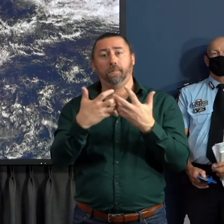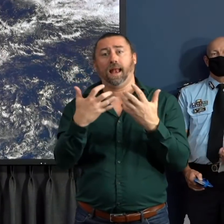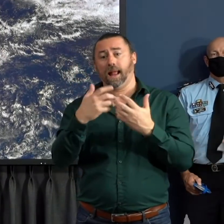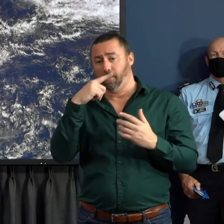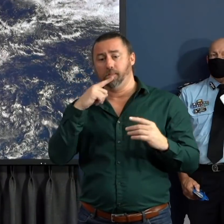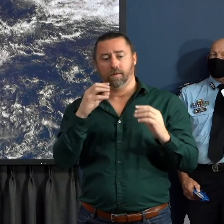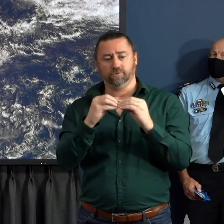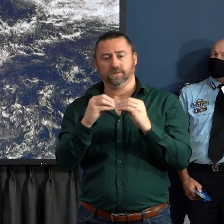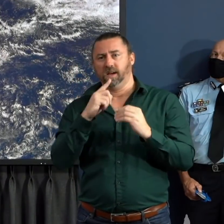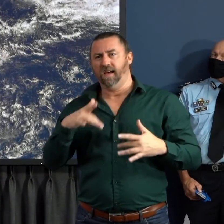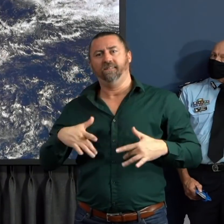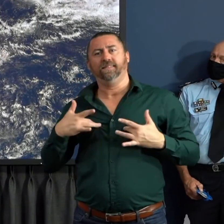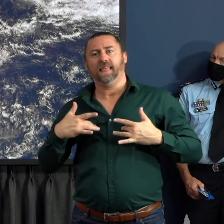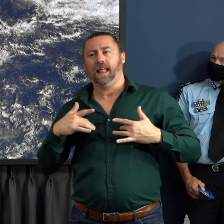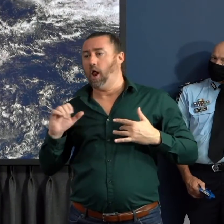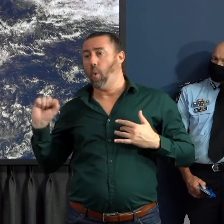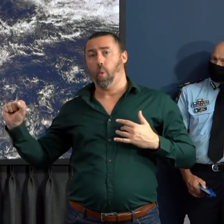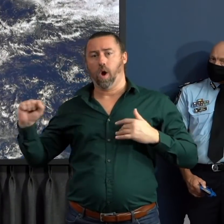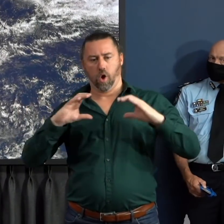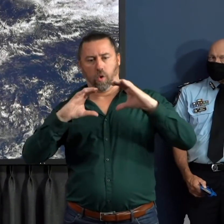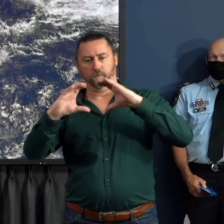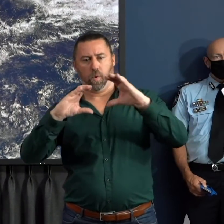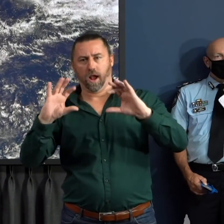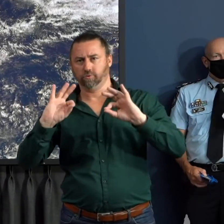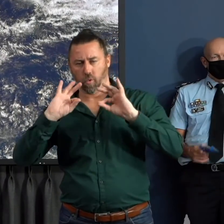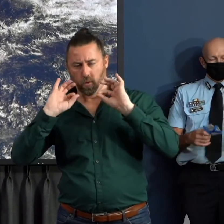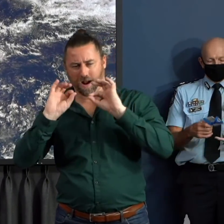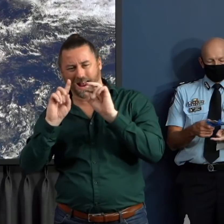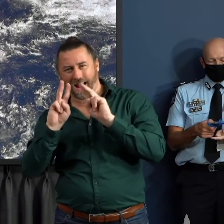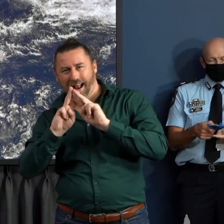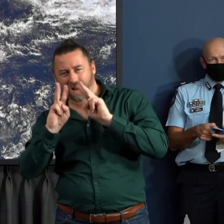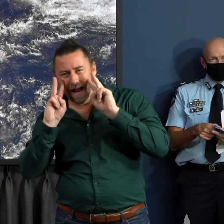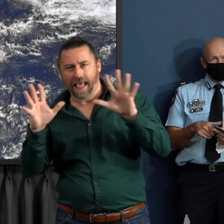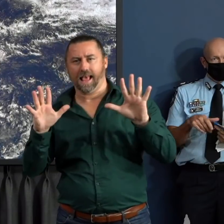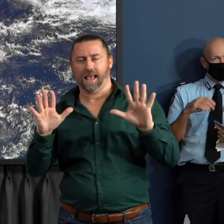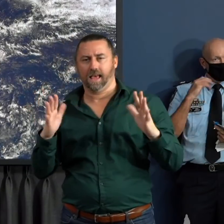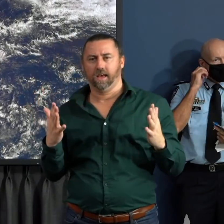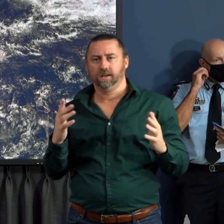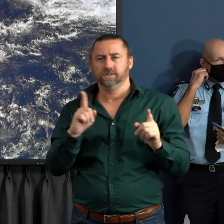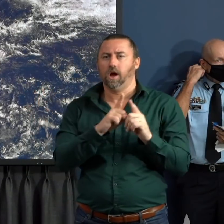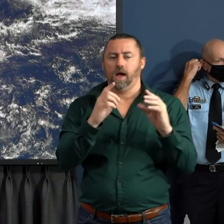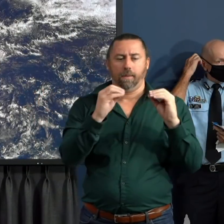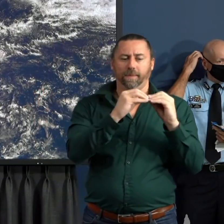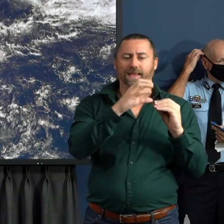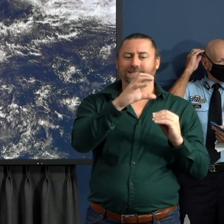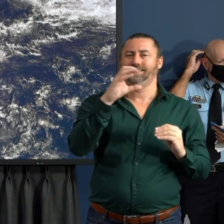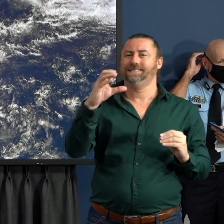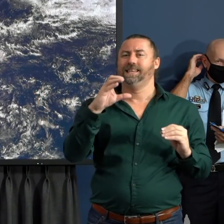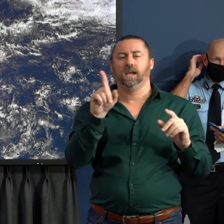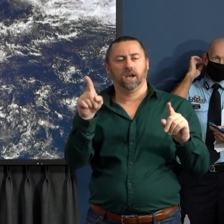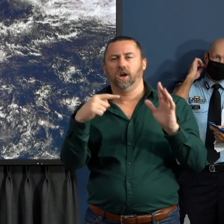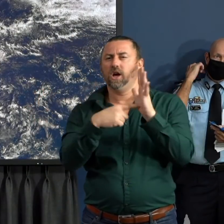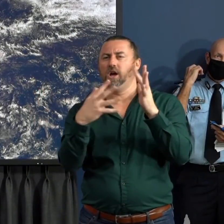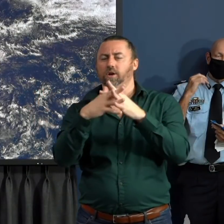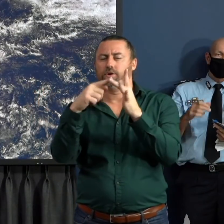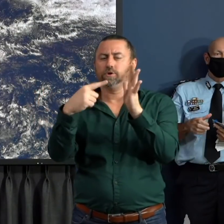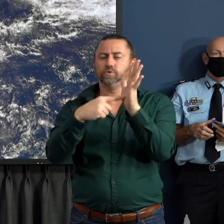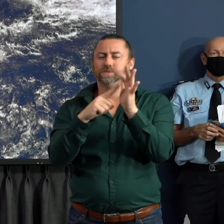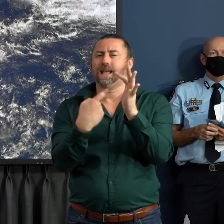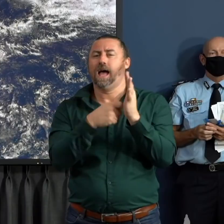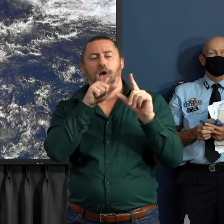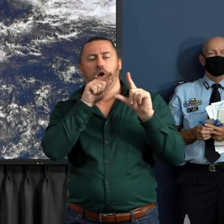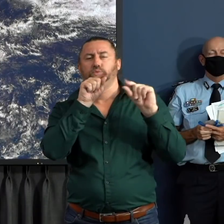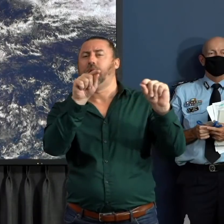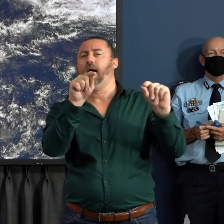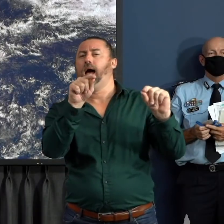mixed messaging. And what I mean by that, Premier, is that we see tweets by Brisbane City Council saying that the inundation of